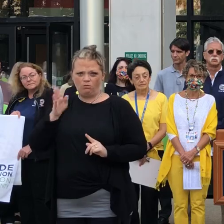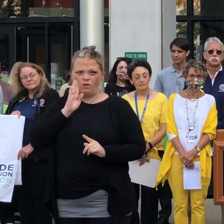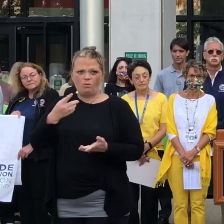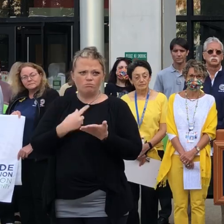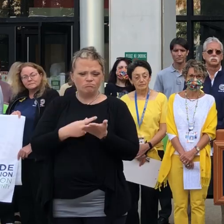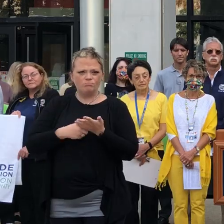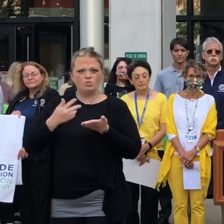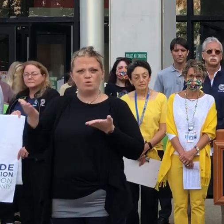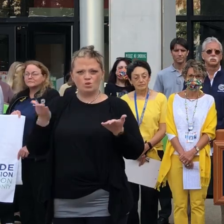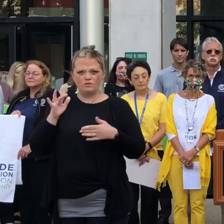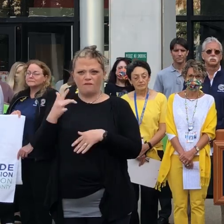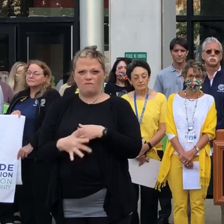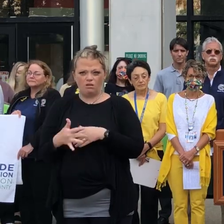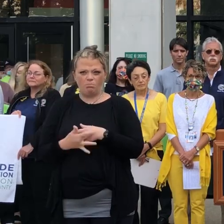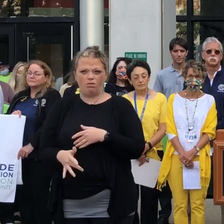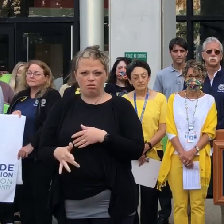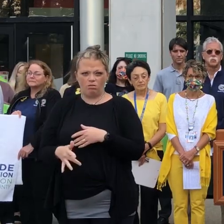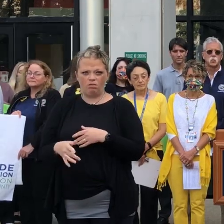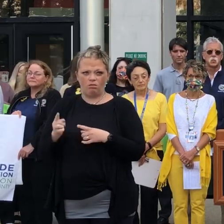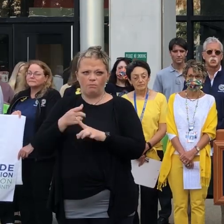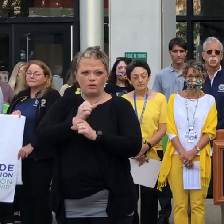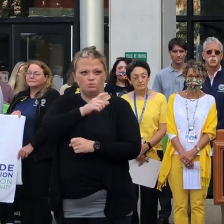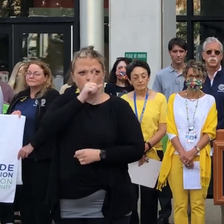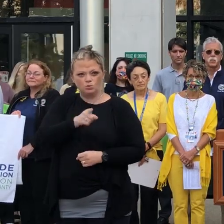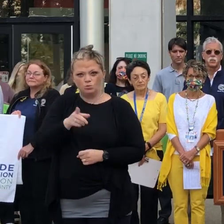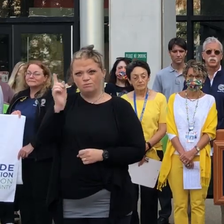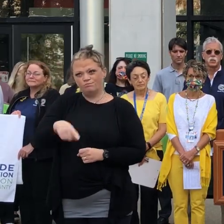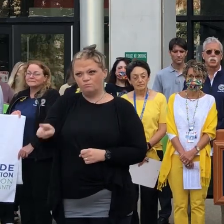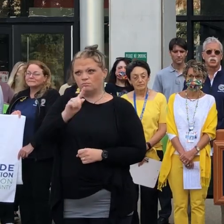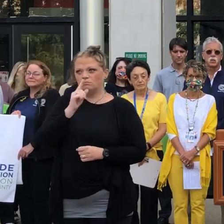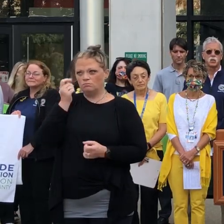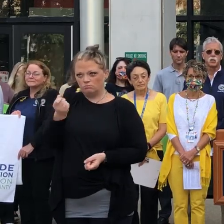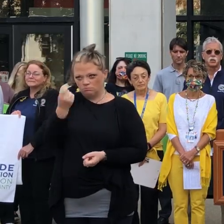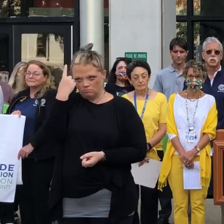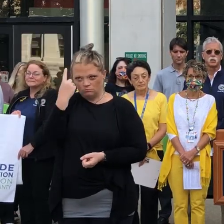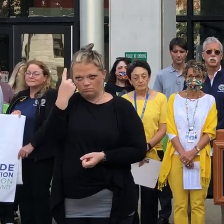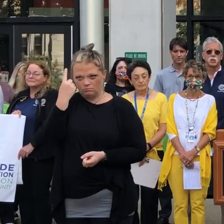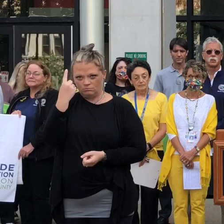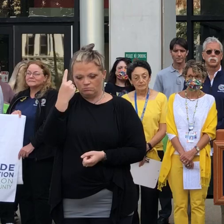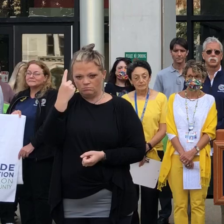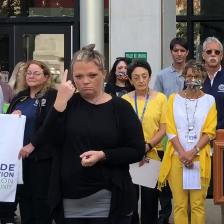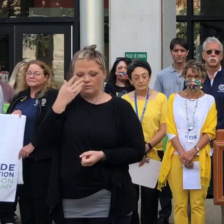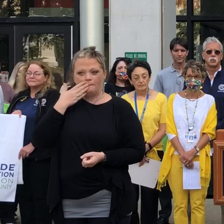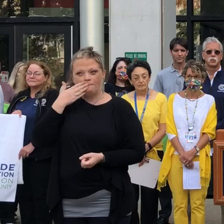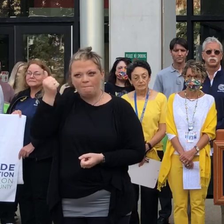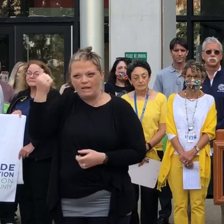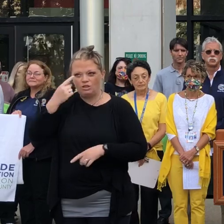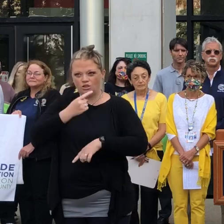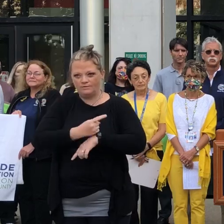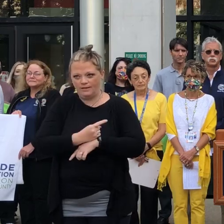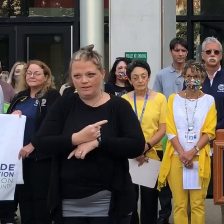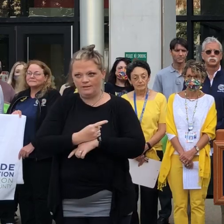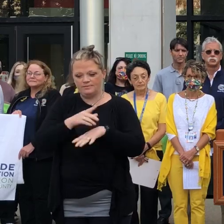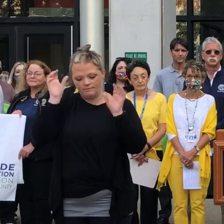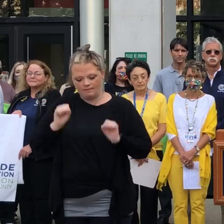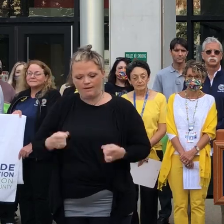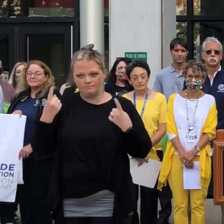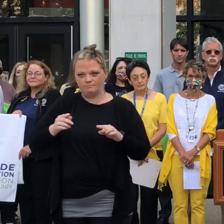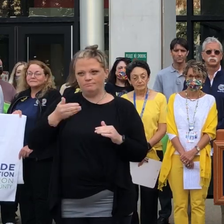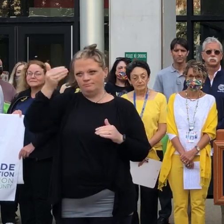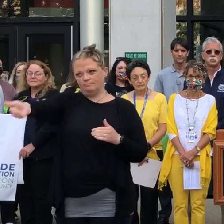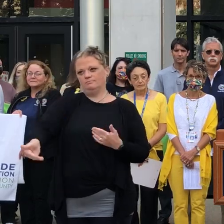the services that are available to ensure that you do understand that brighter and better days do lie ahead for